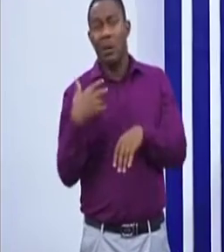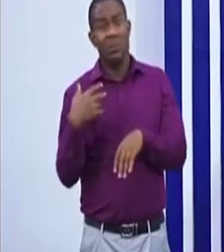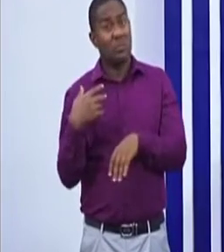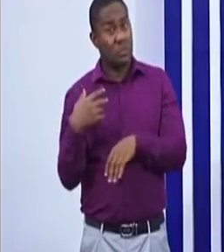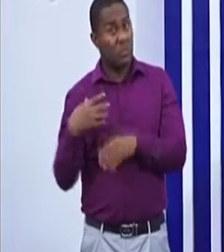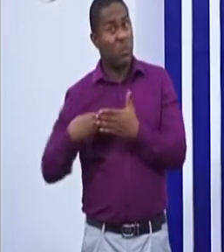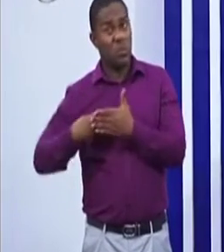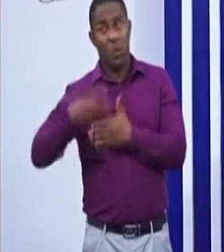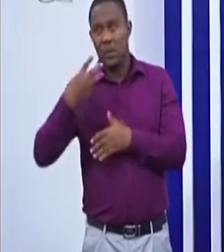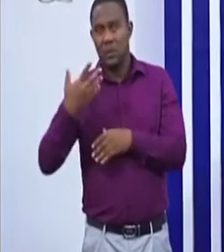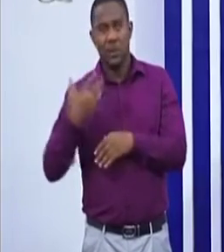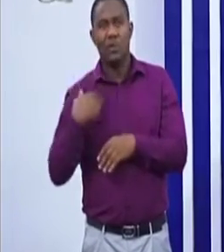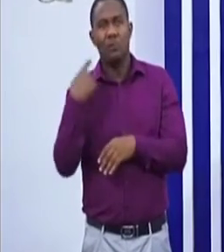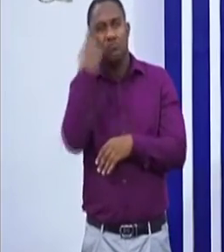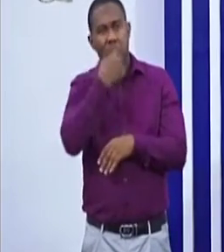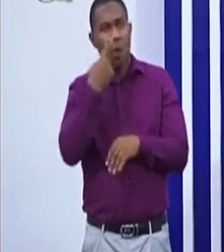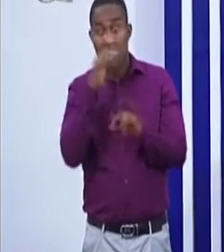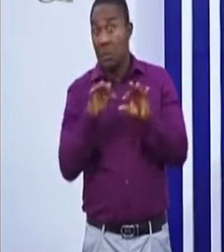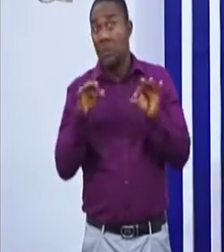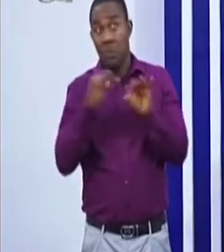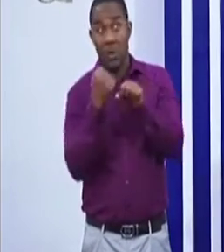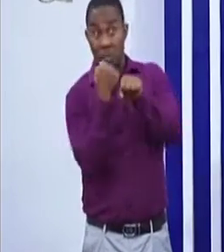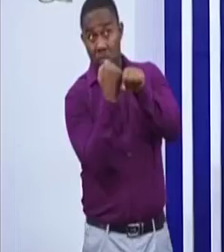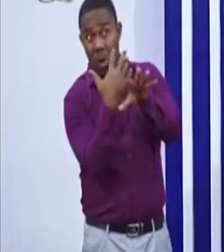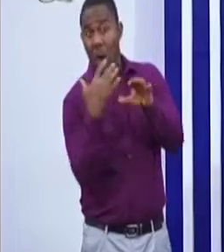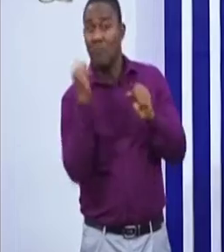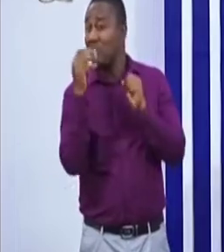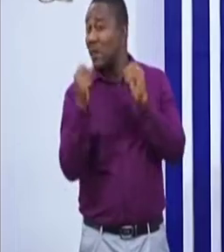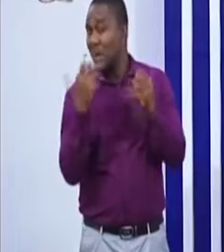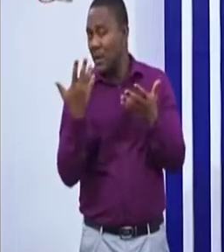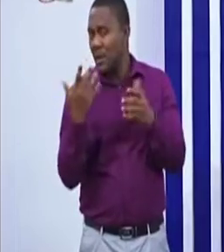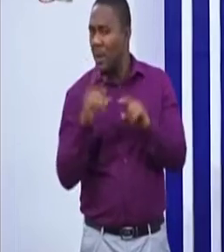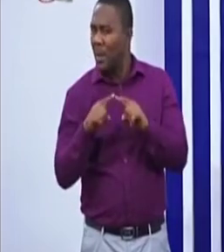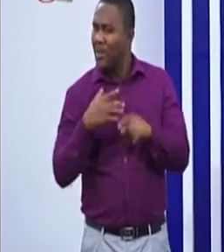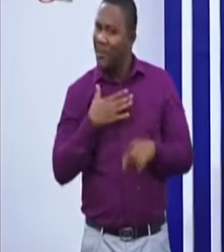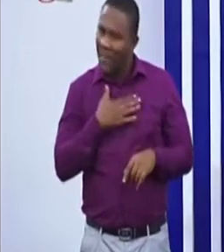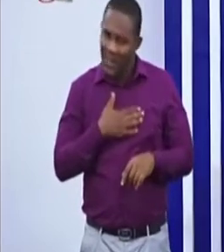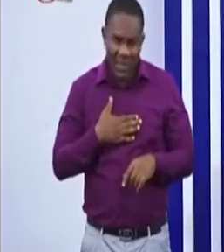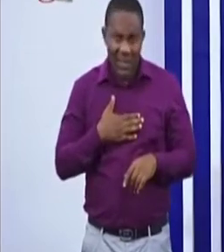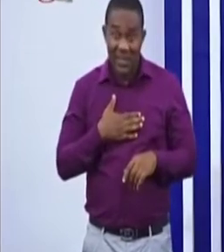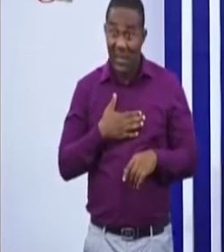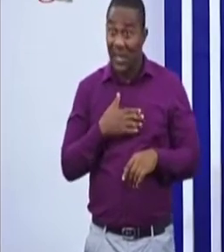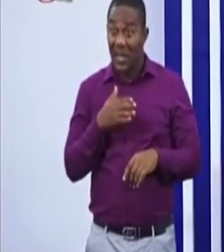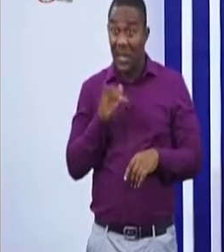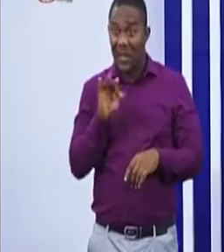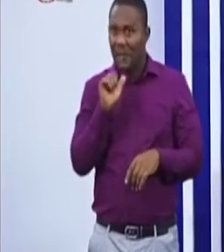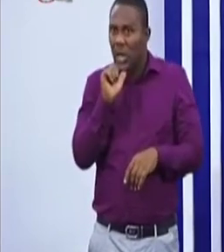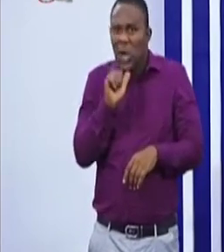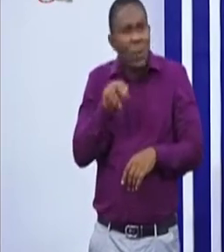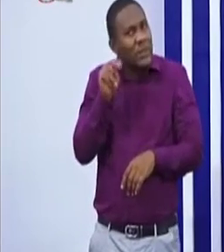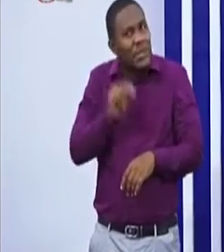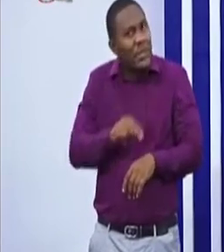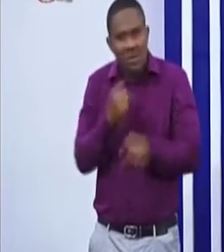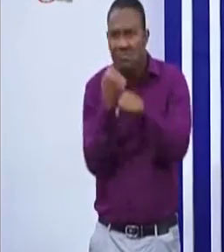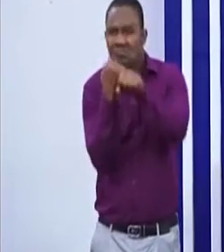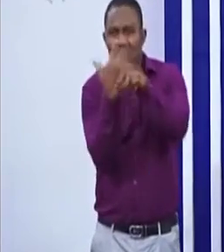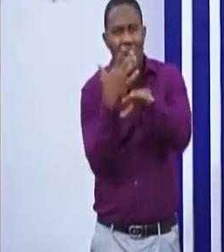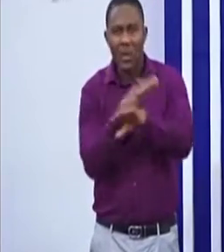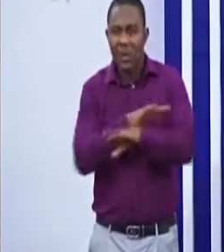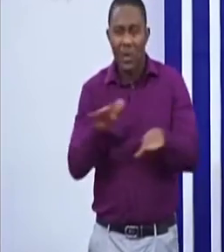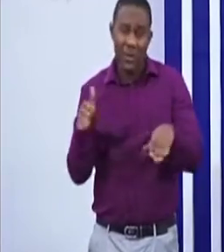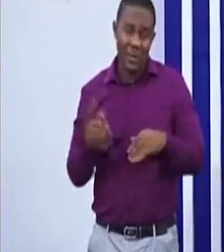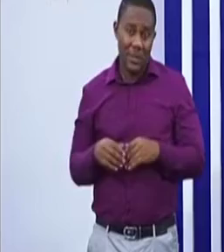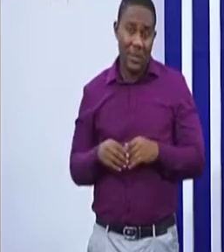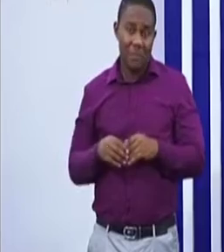adɔfo anim a ɛyɛ nanso yen susu yusu nsa na emma se yen free data ne app na